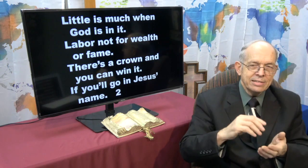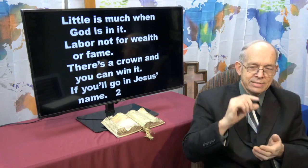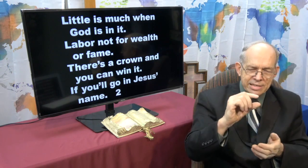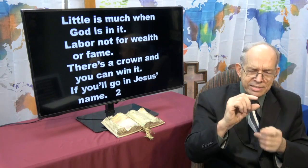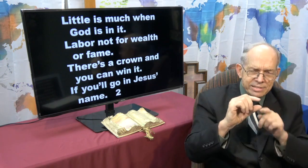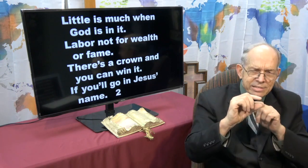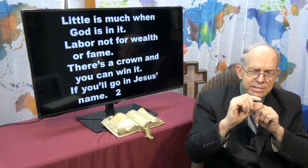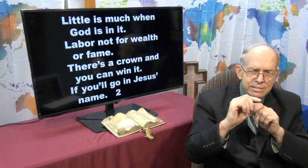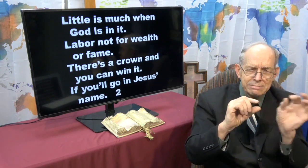then the